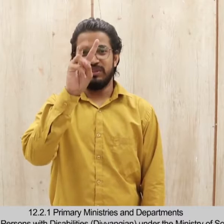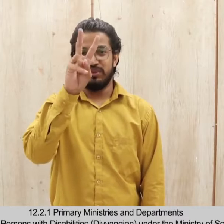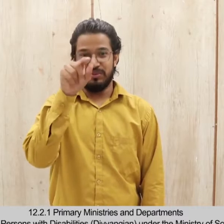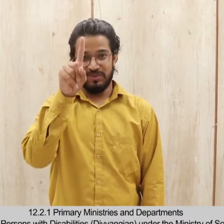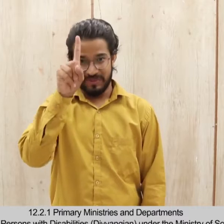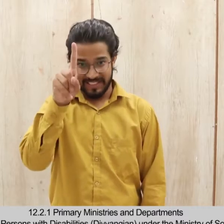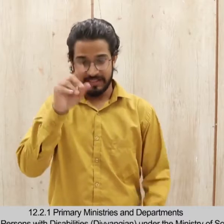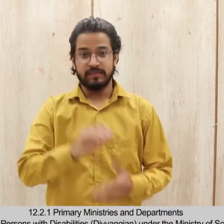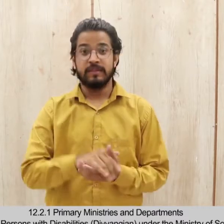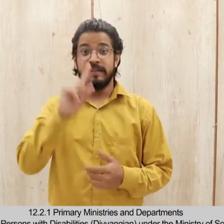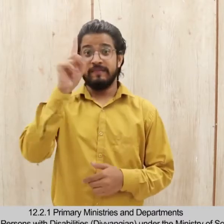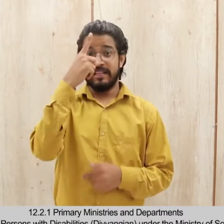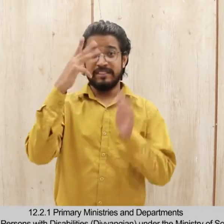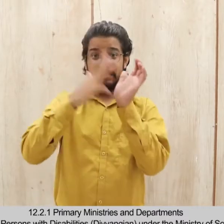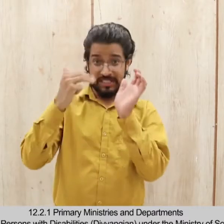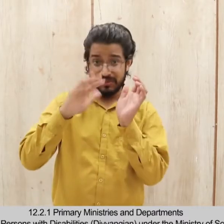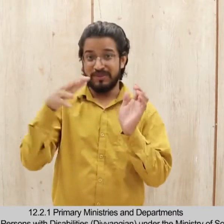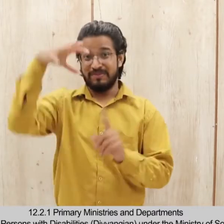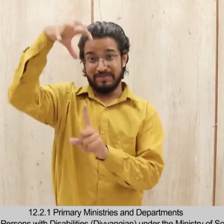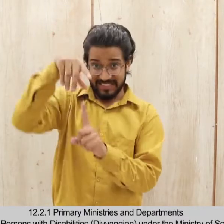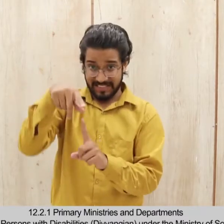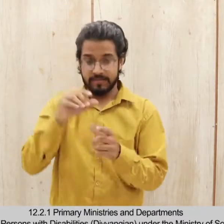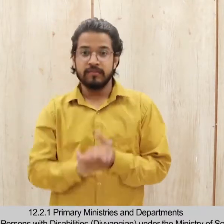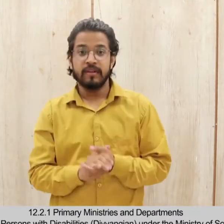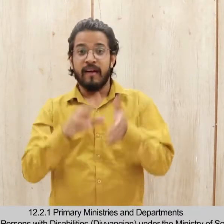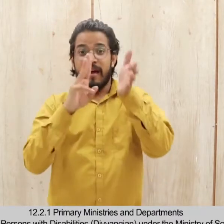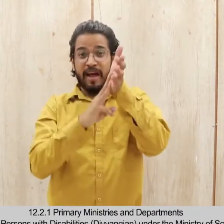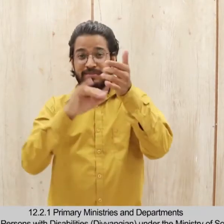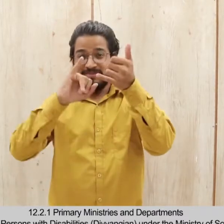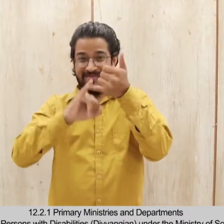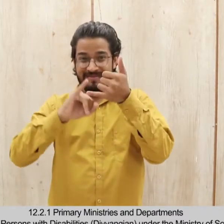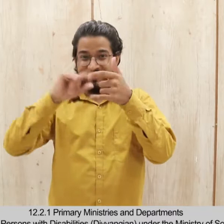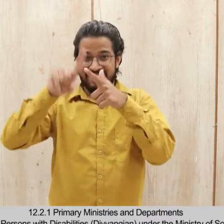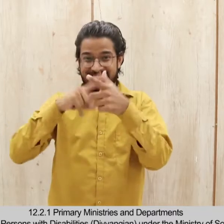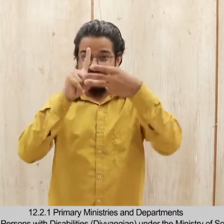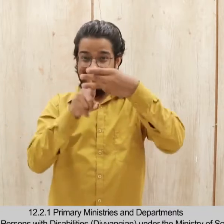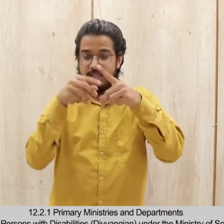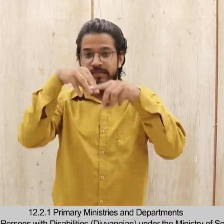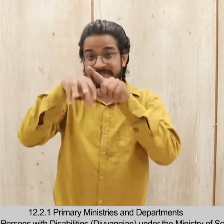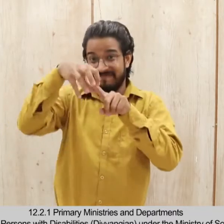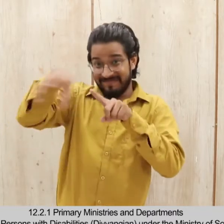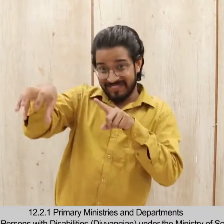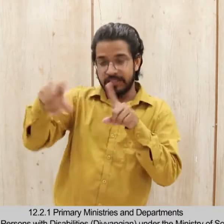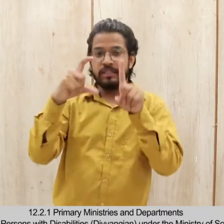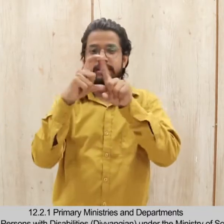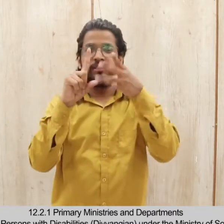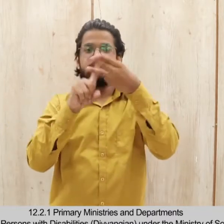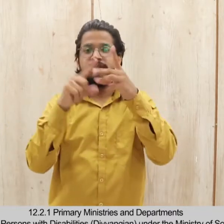12.2.1. Primary Ministries and Departments. Department of Empowerment of Persons with Disabilities, Divyangjan, under the Ministry of